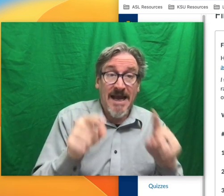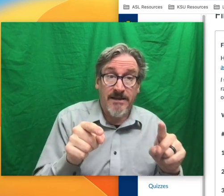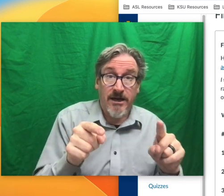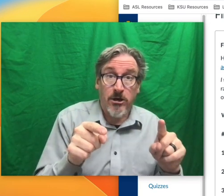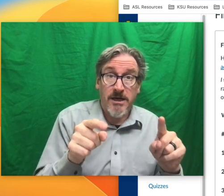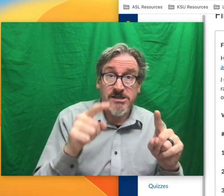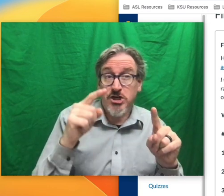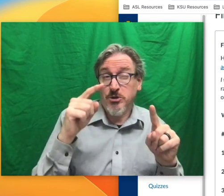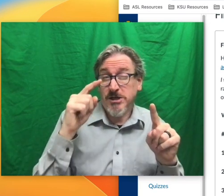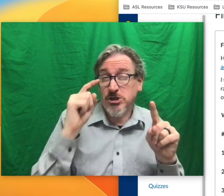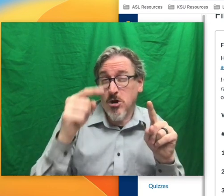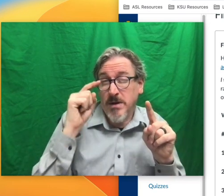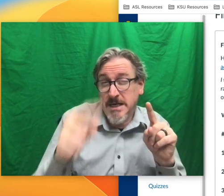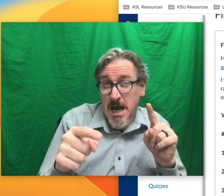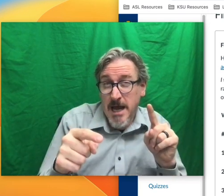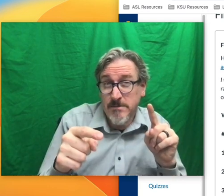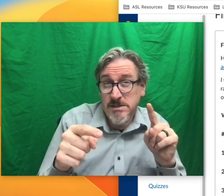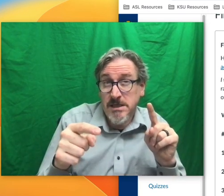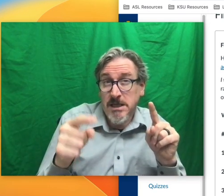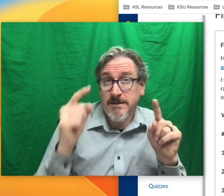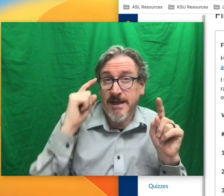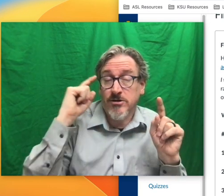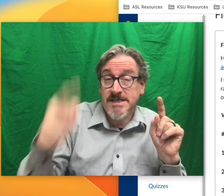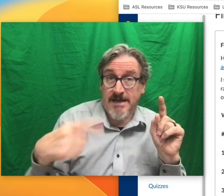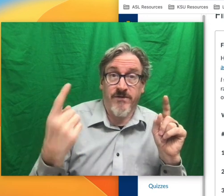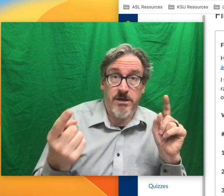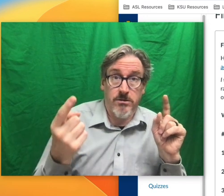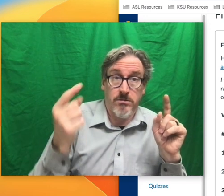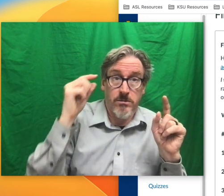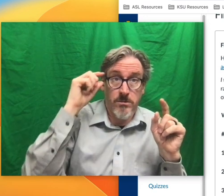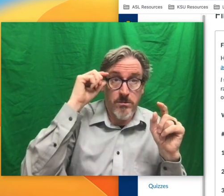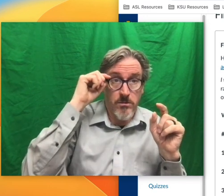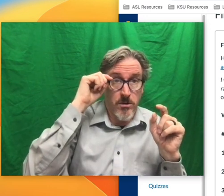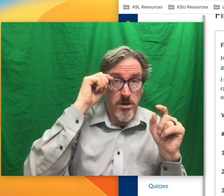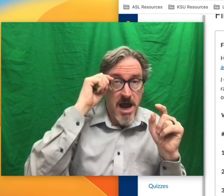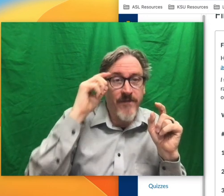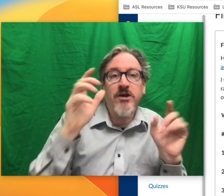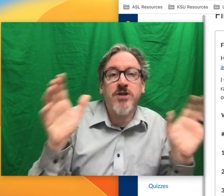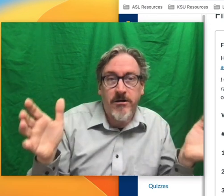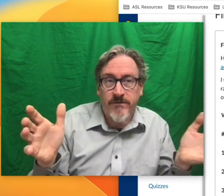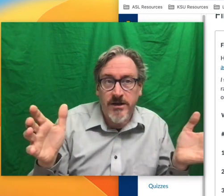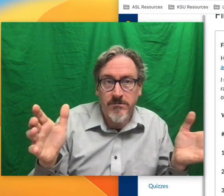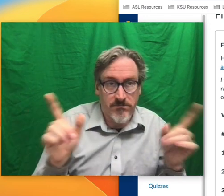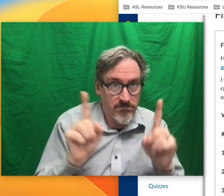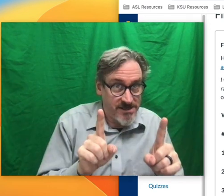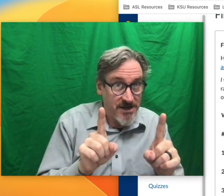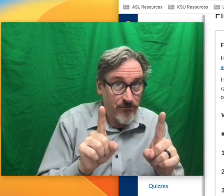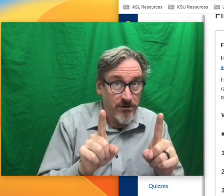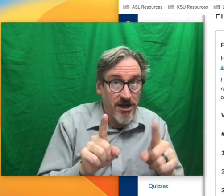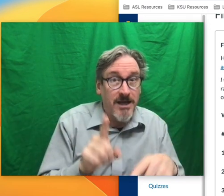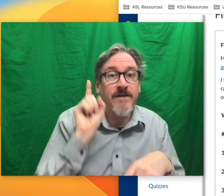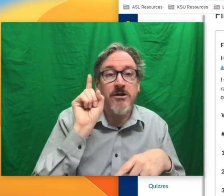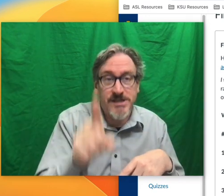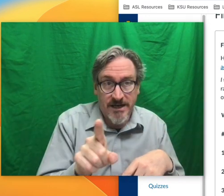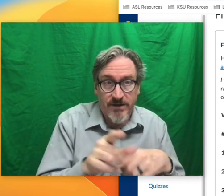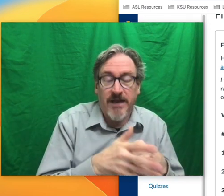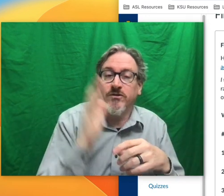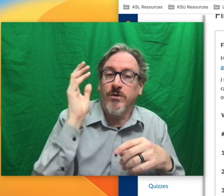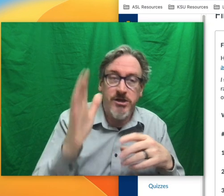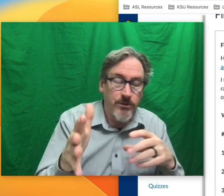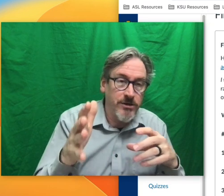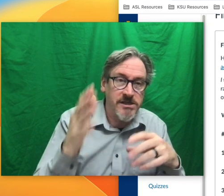way to get there is to do it so many times that you're sick of it. Not that you're tired of it, it's different, that you're sick